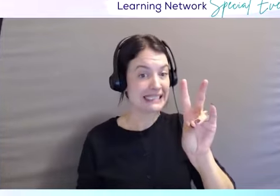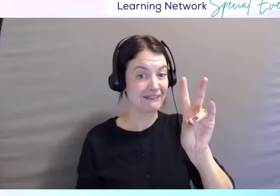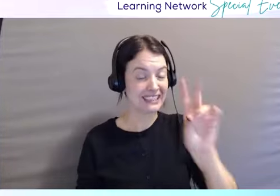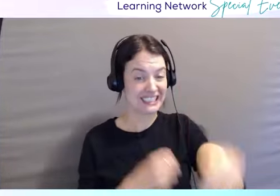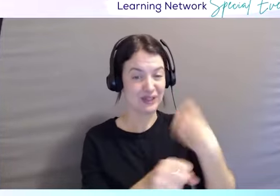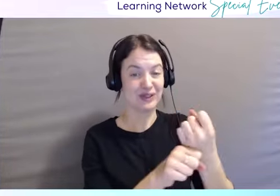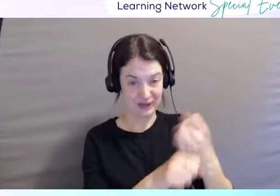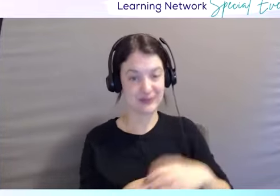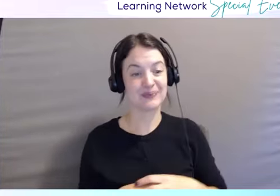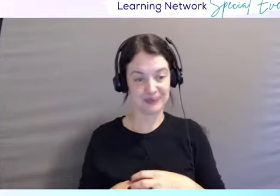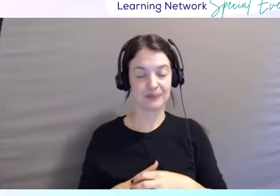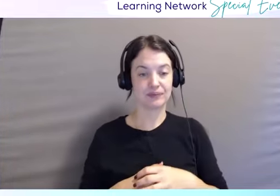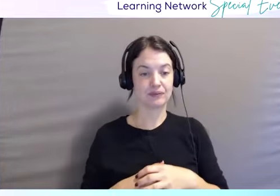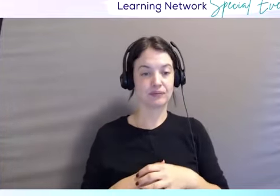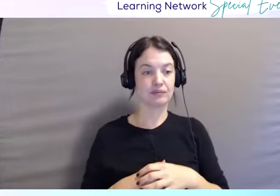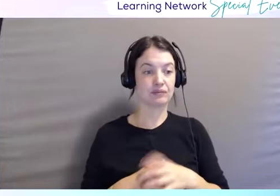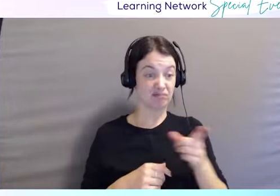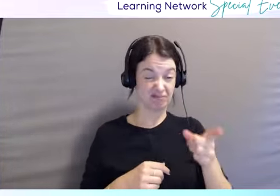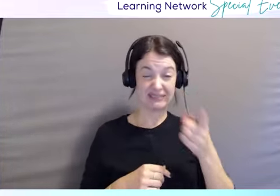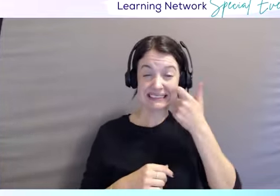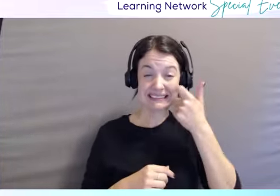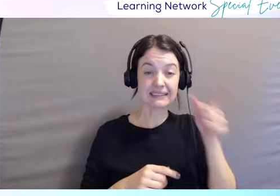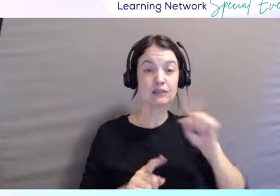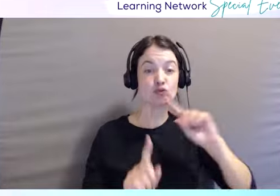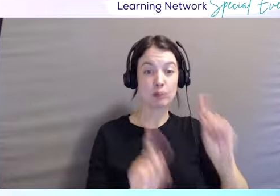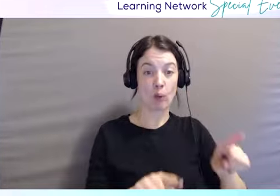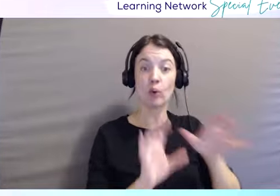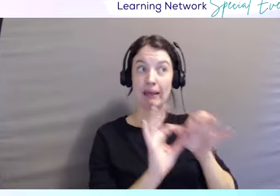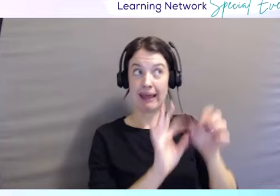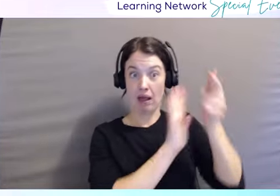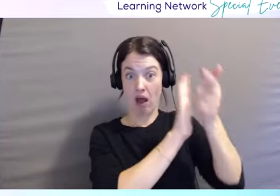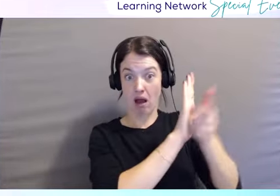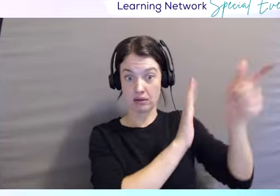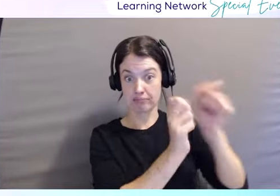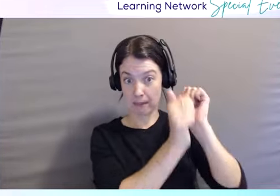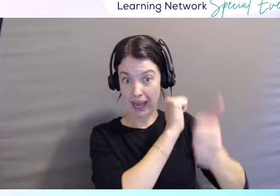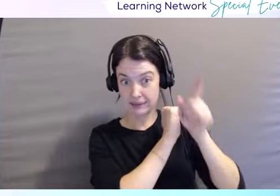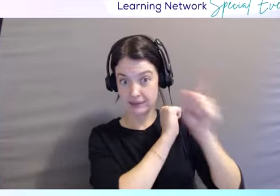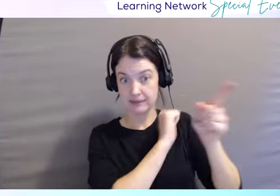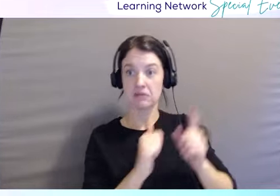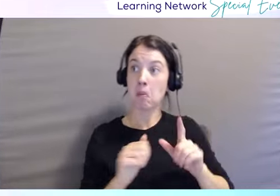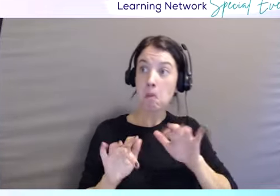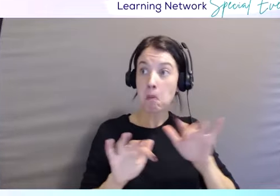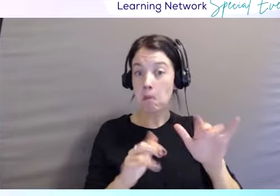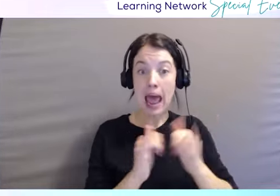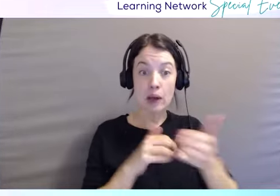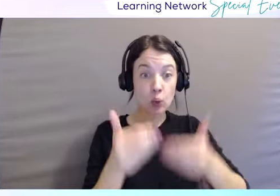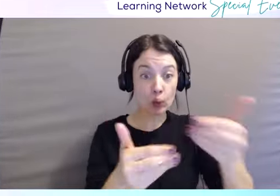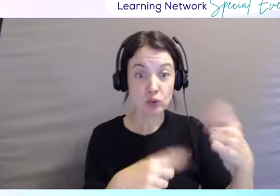And a recent report on the legislation and how it's going in Canada made the first point